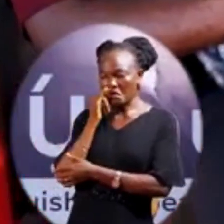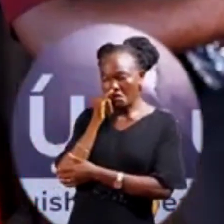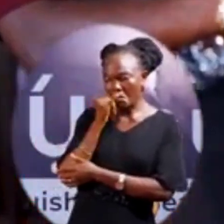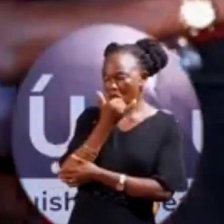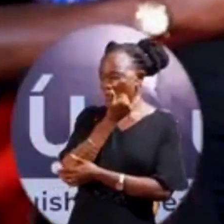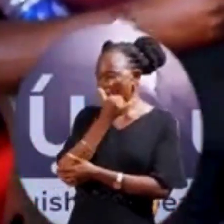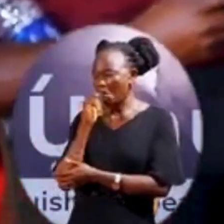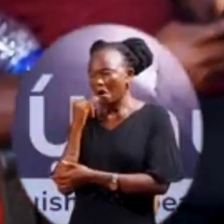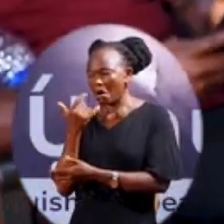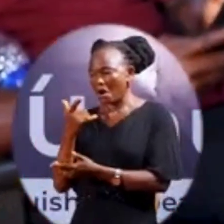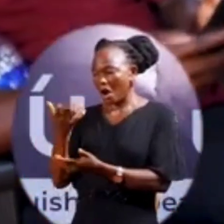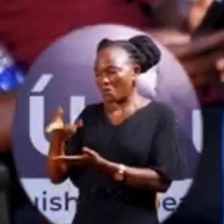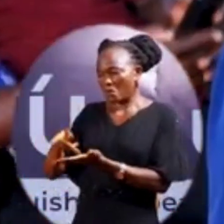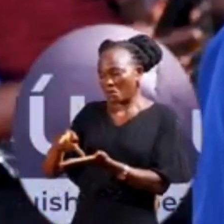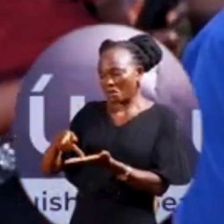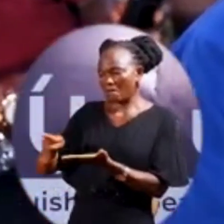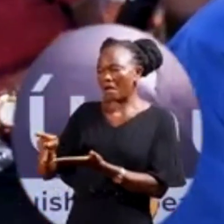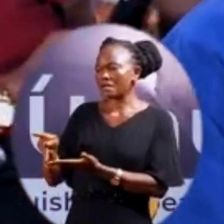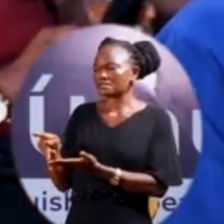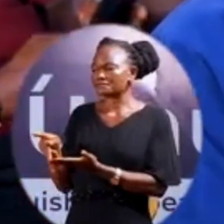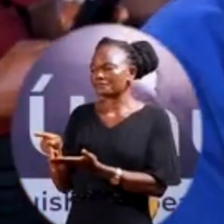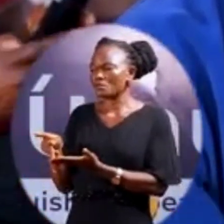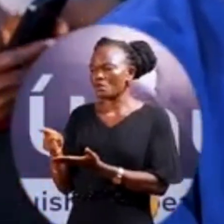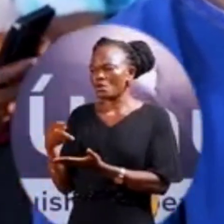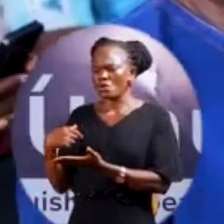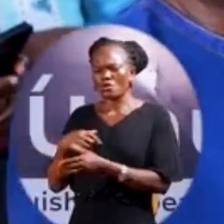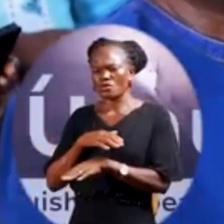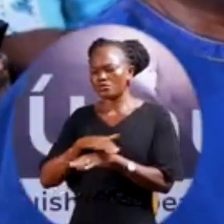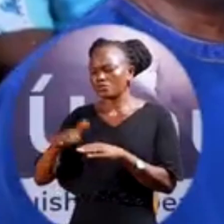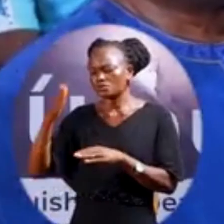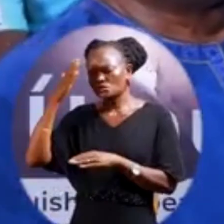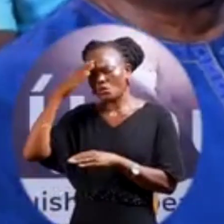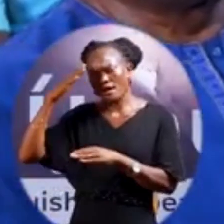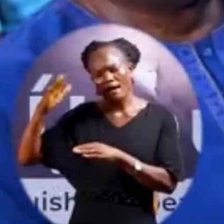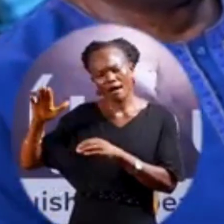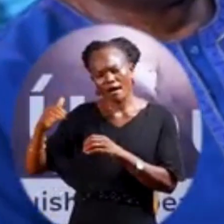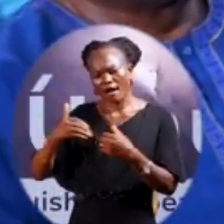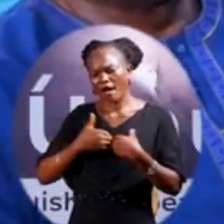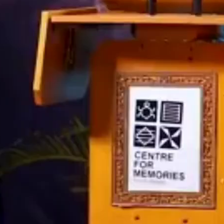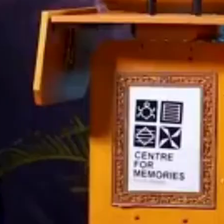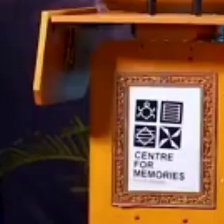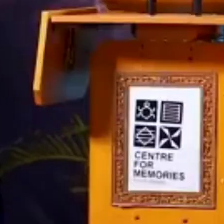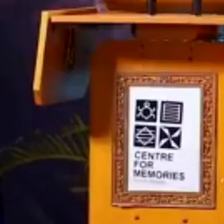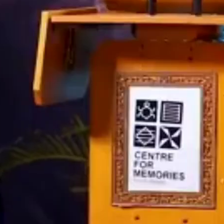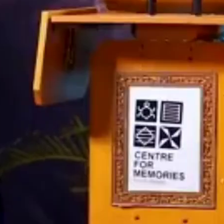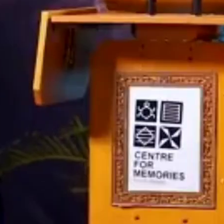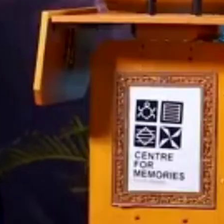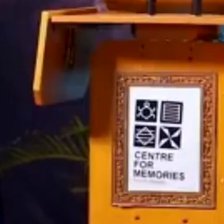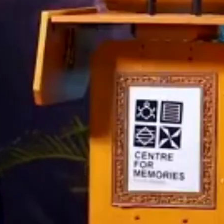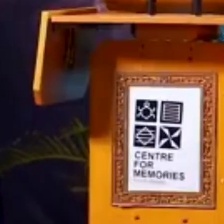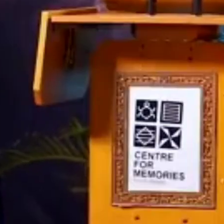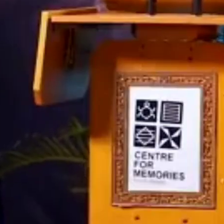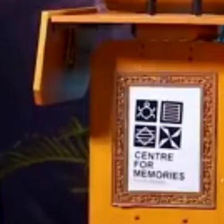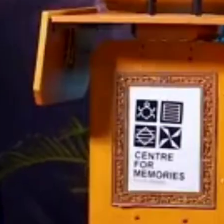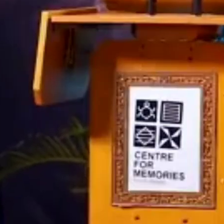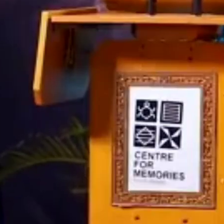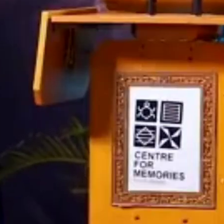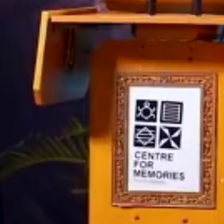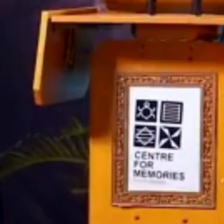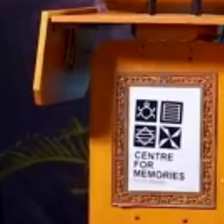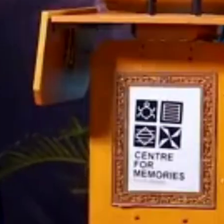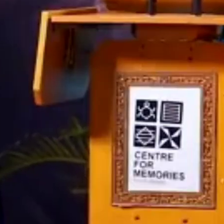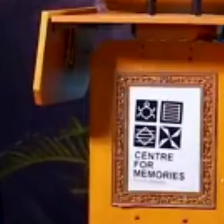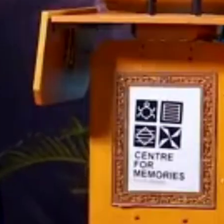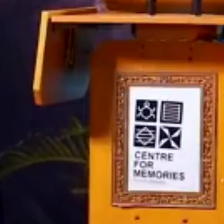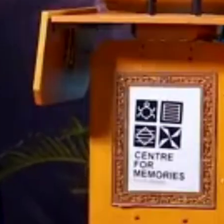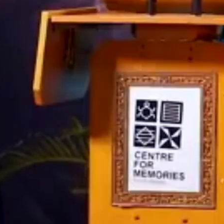Ewe, and many others, we do not have a lot of history of these Igbo people in